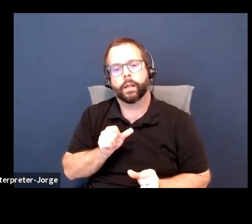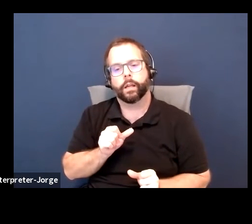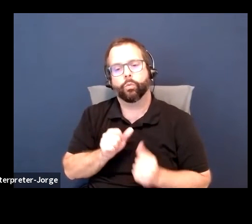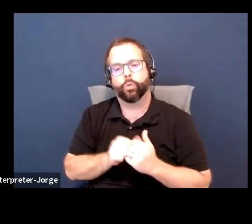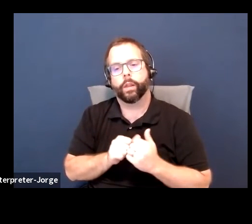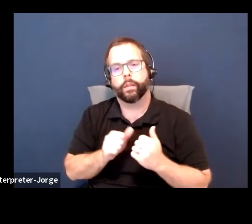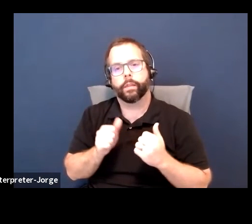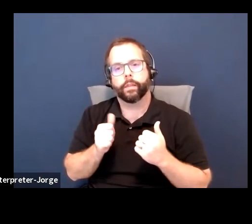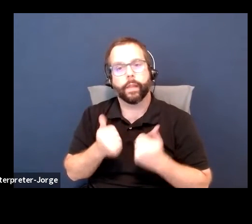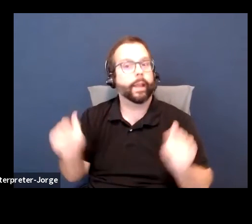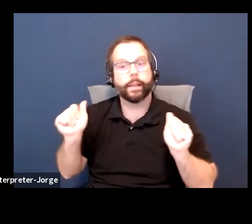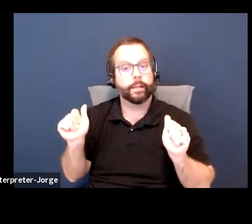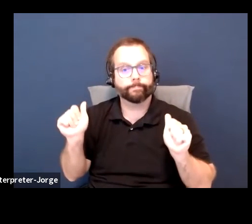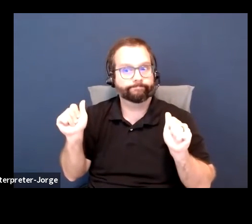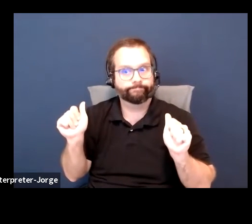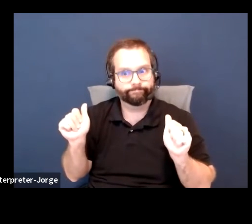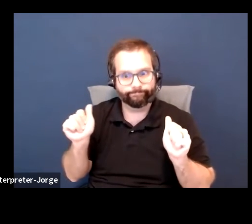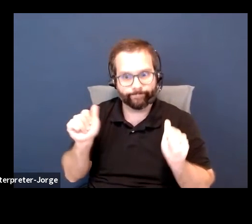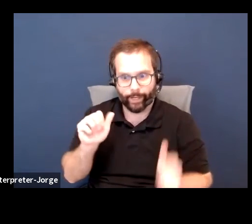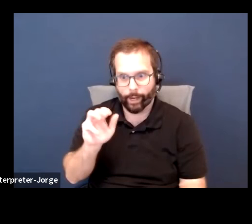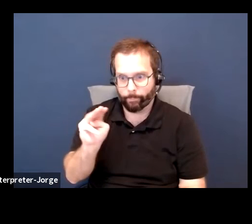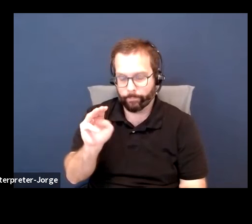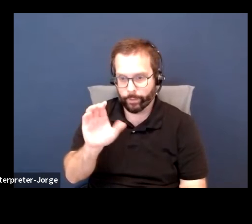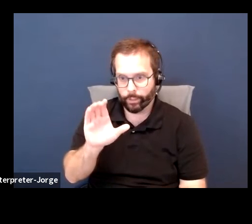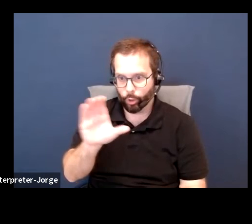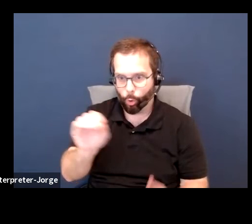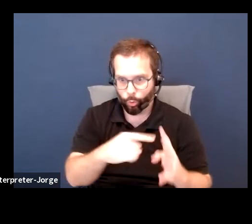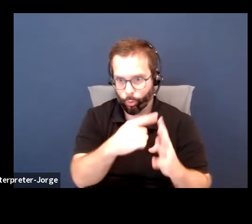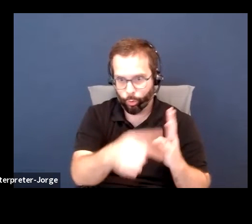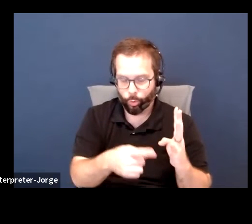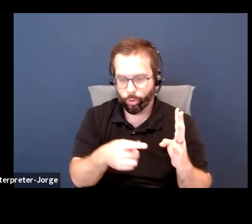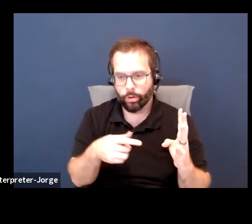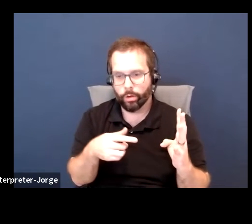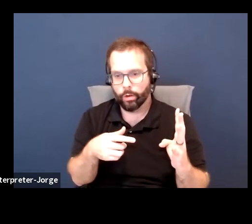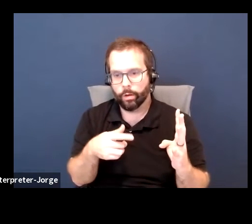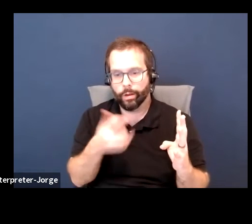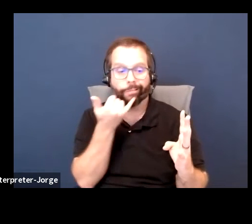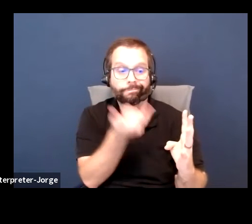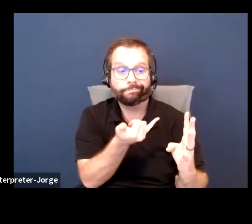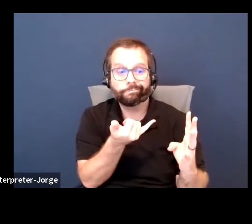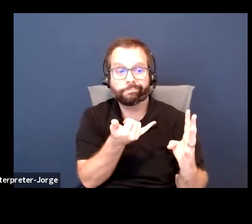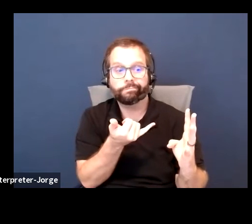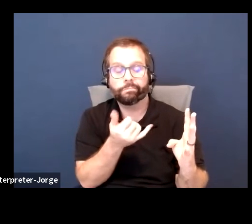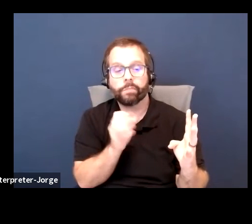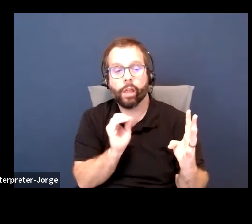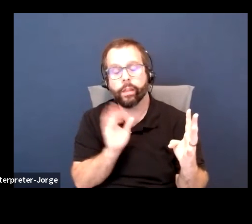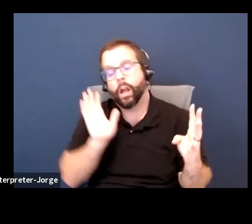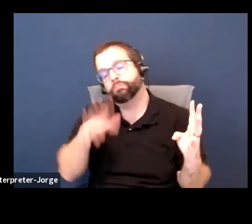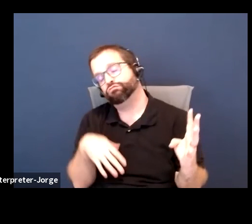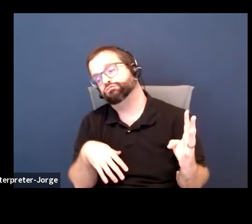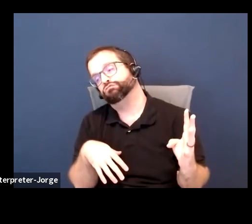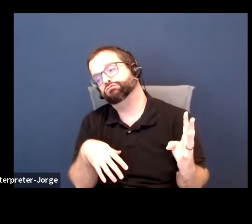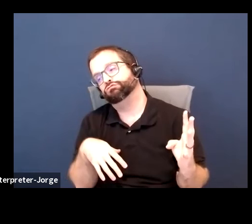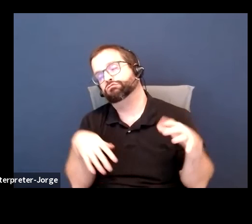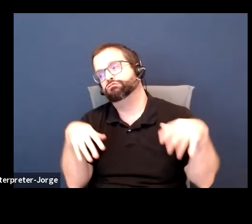any of them. I'm not going to just sit by and let an organization say that they're going to come in